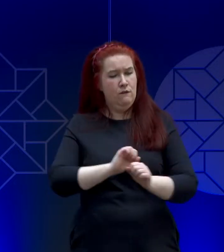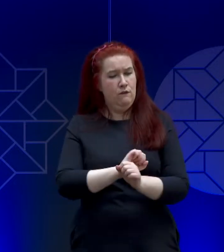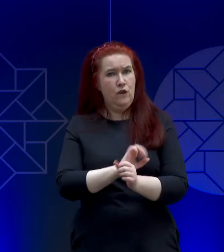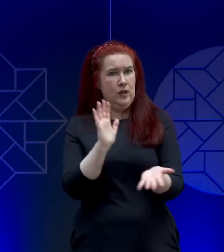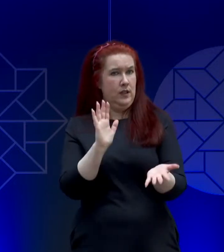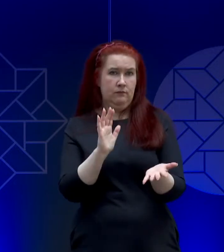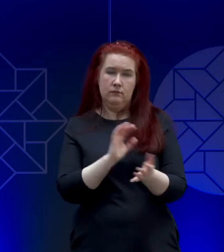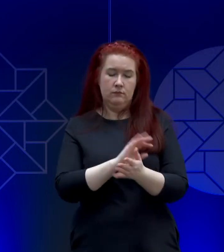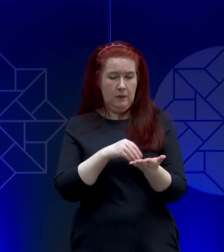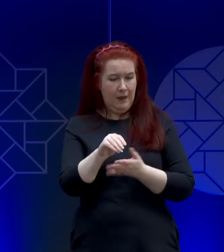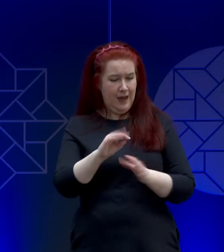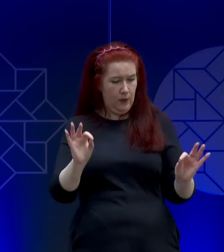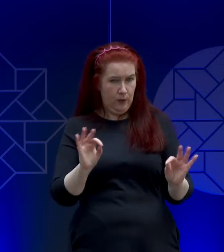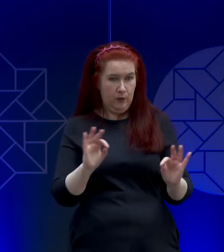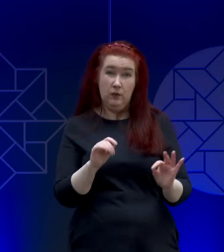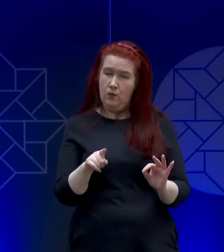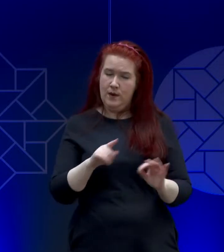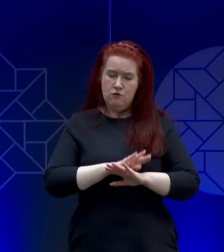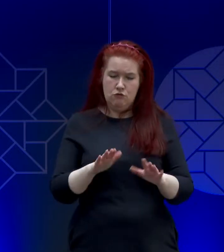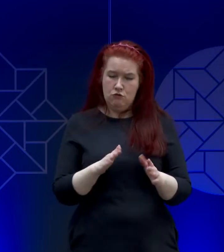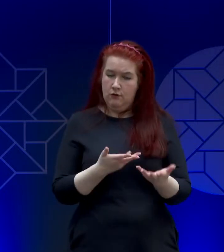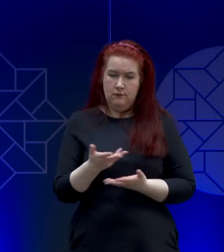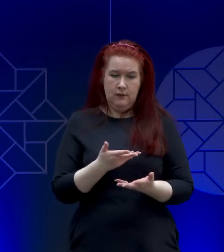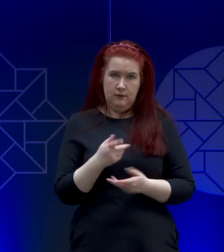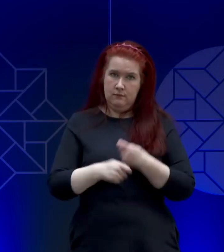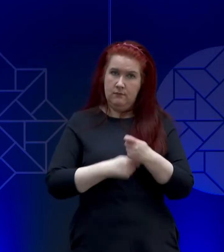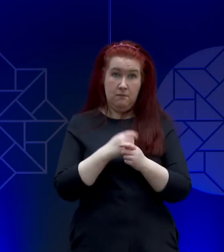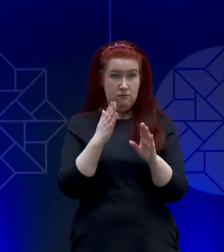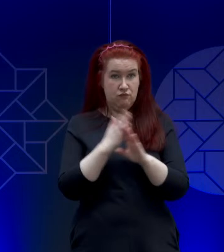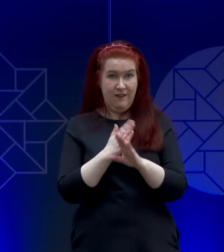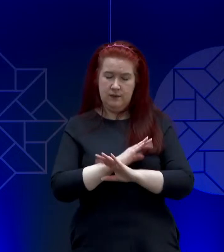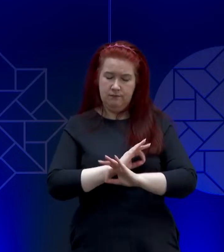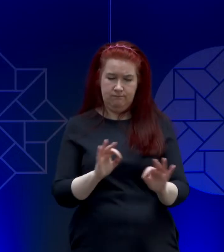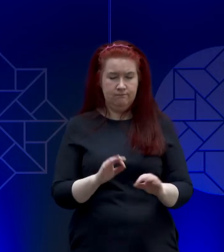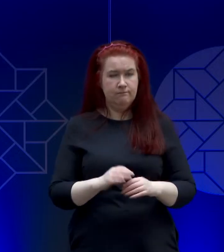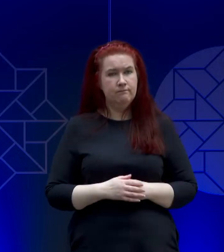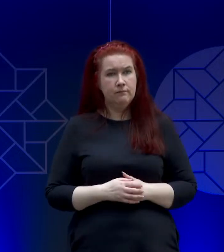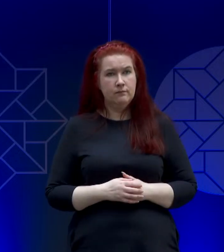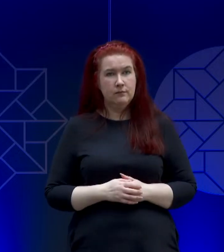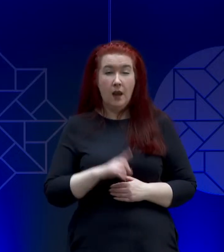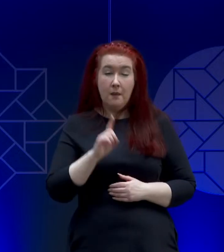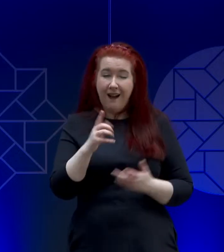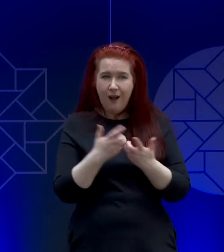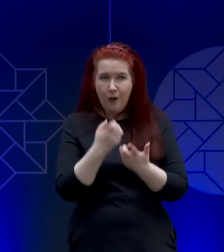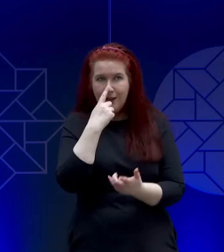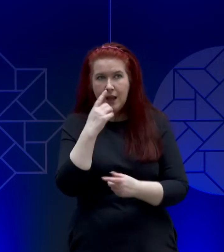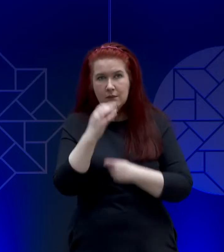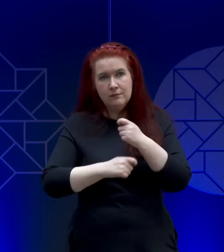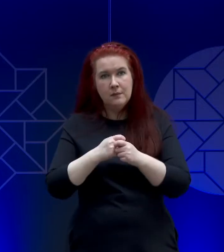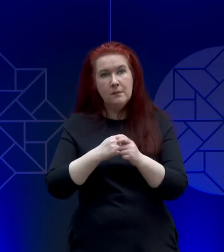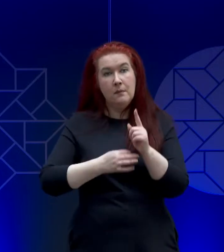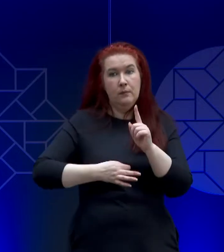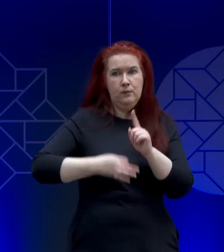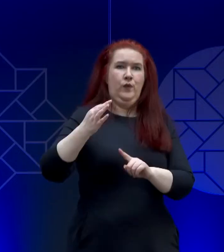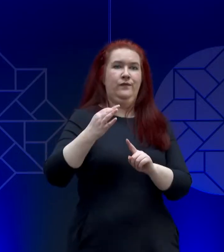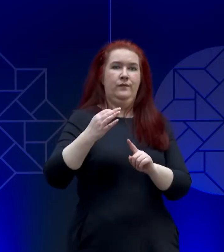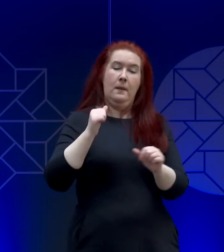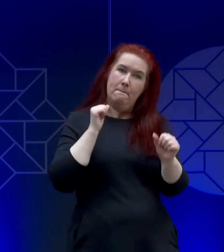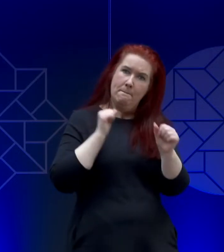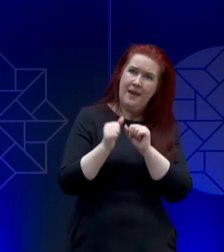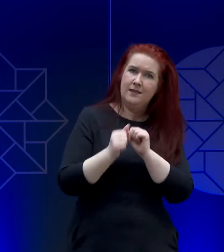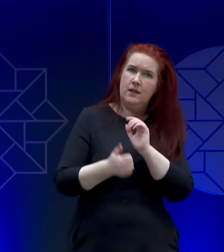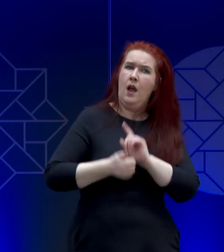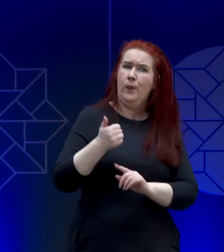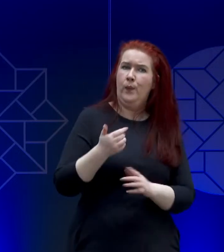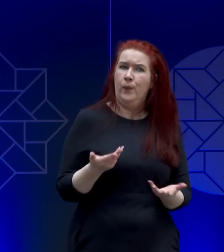is non-negotiable. The question then becomes, how do we do better? How do we ensure our health